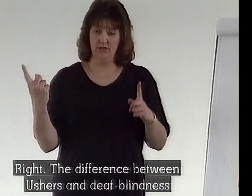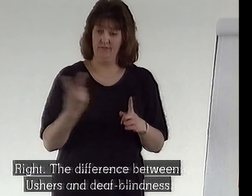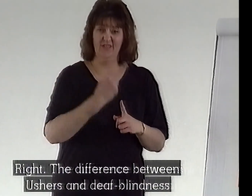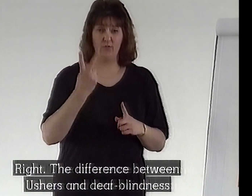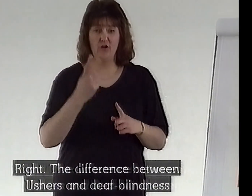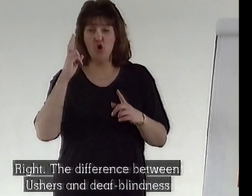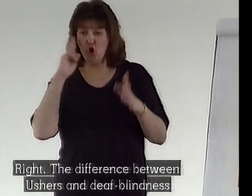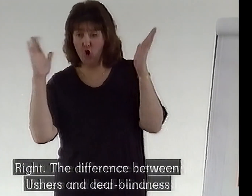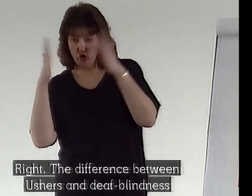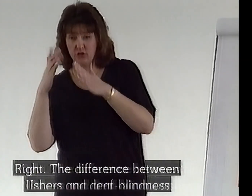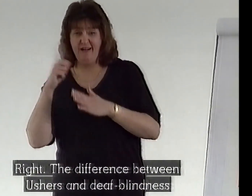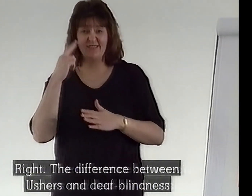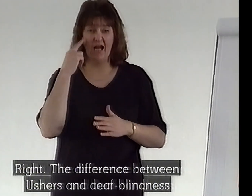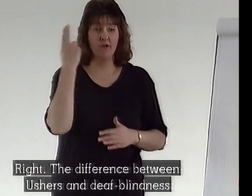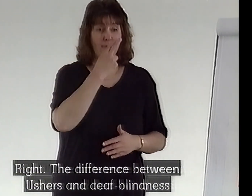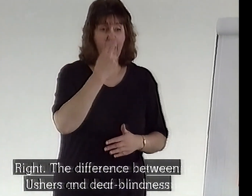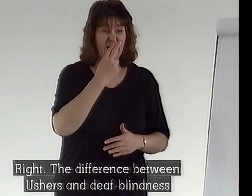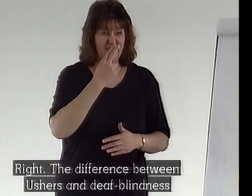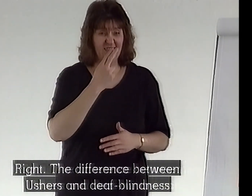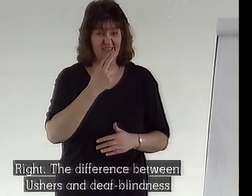Right. The difference between ushers and deafblindness.